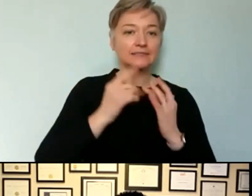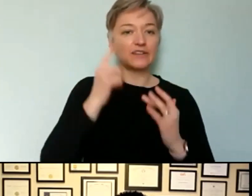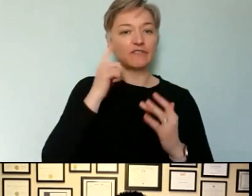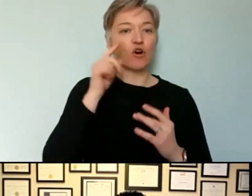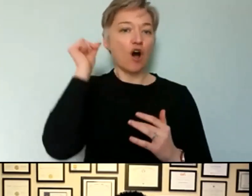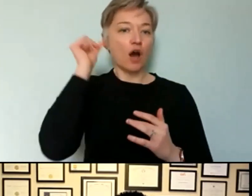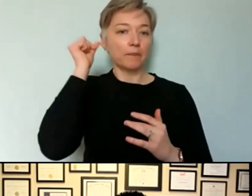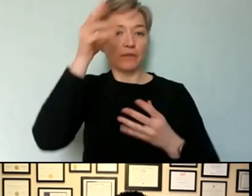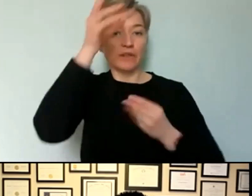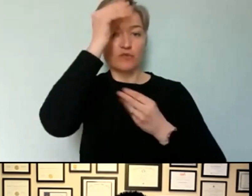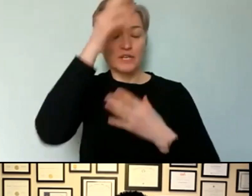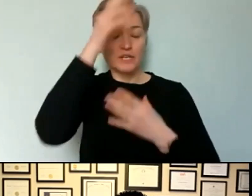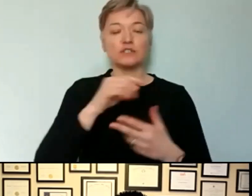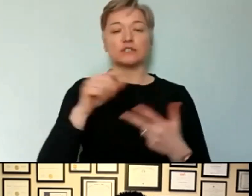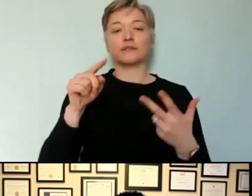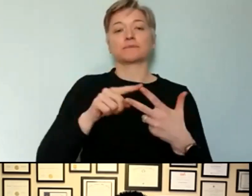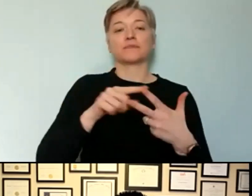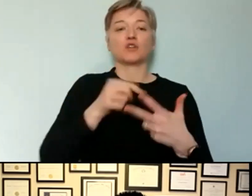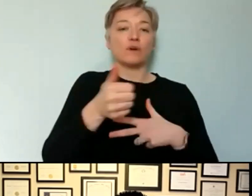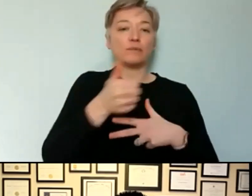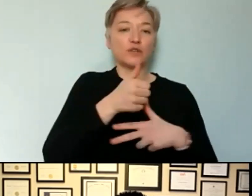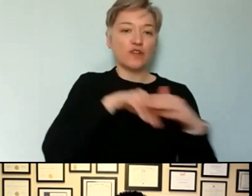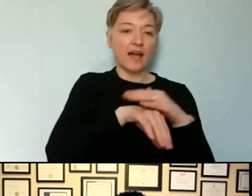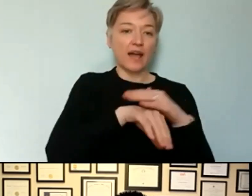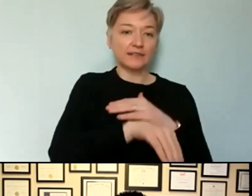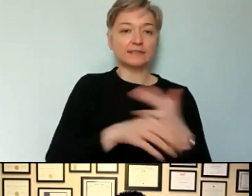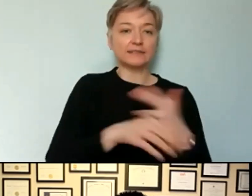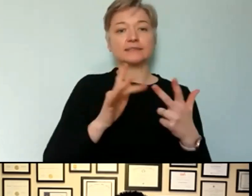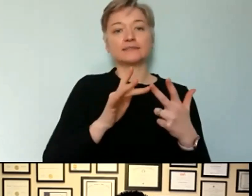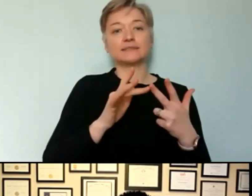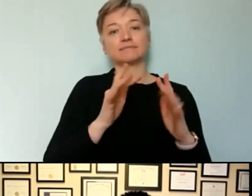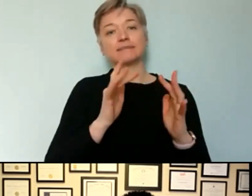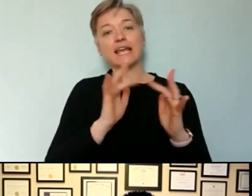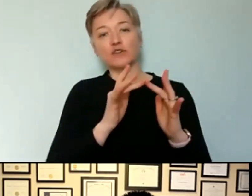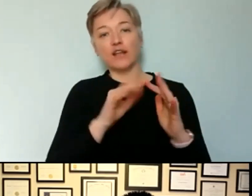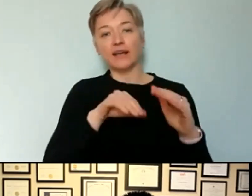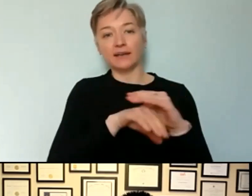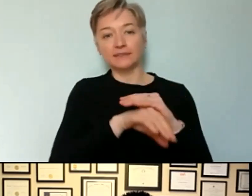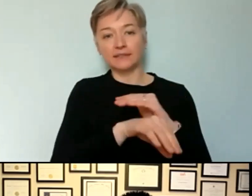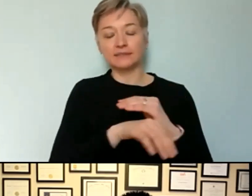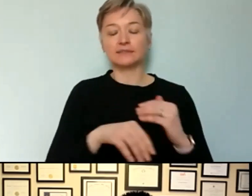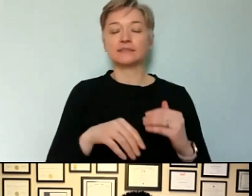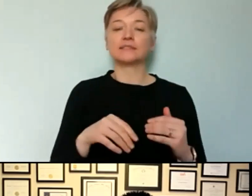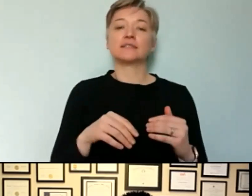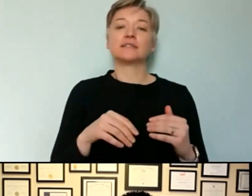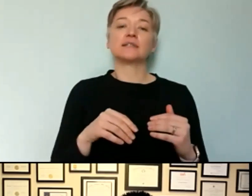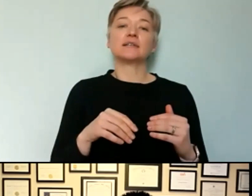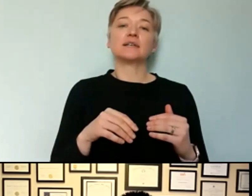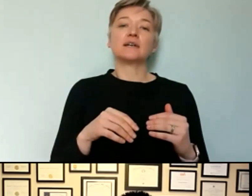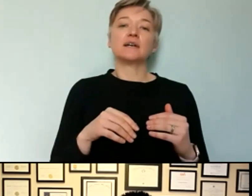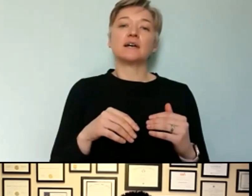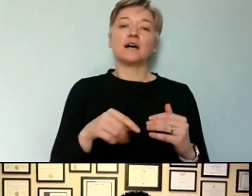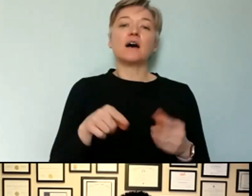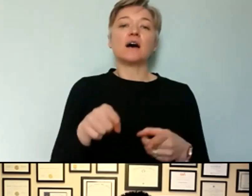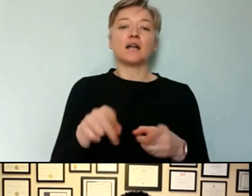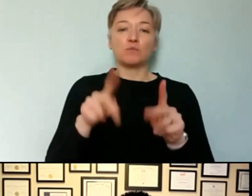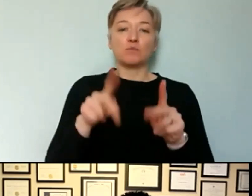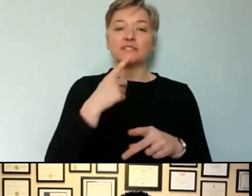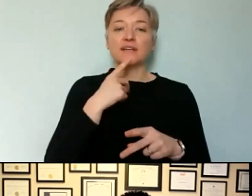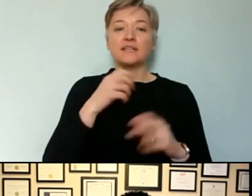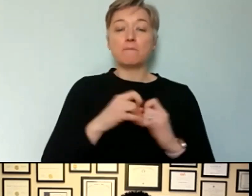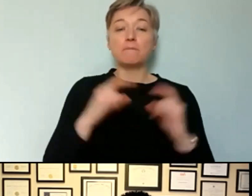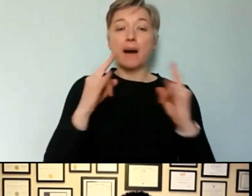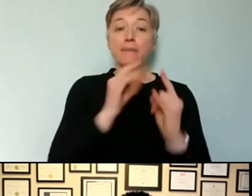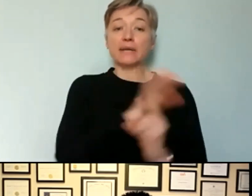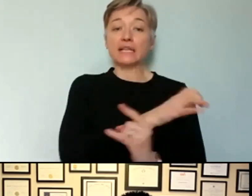information, access to transportation and internet, and she also says pop-up clinics can